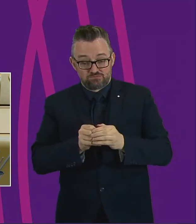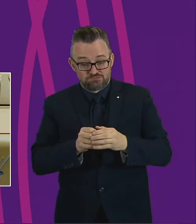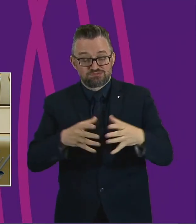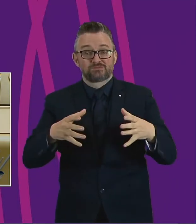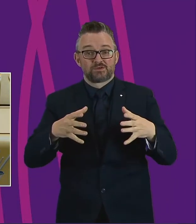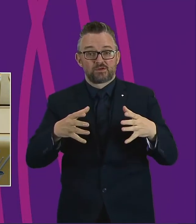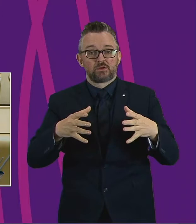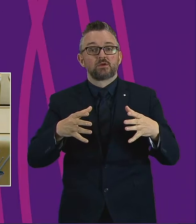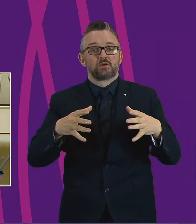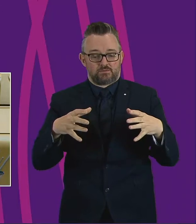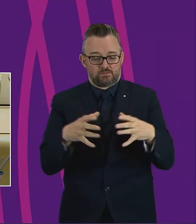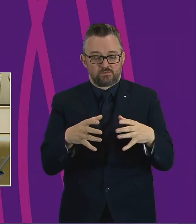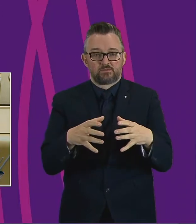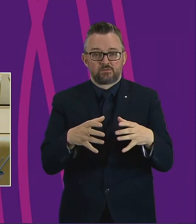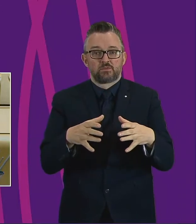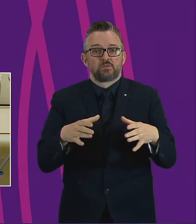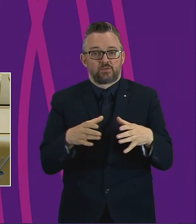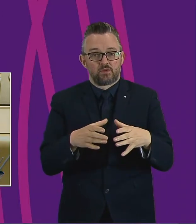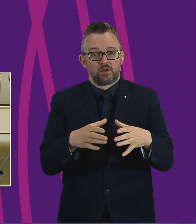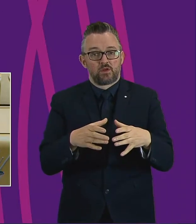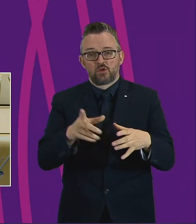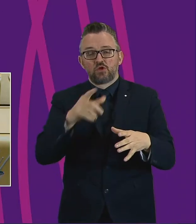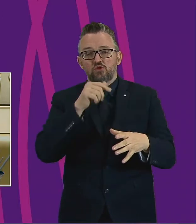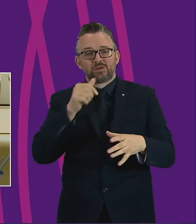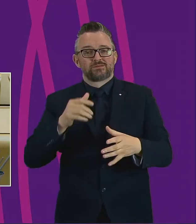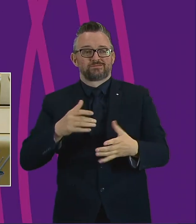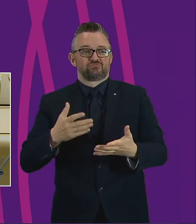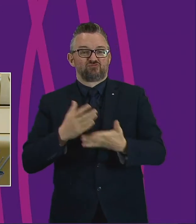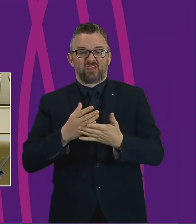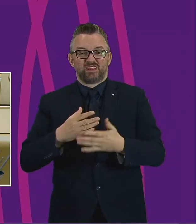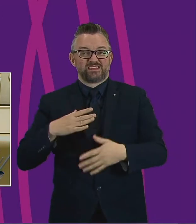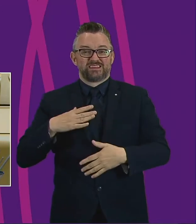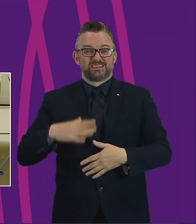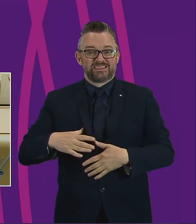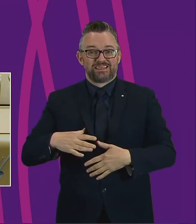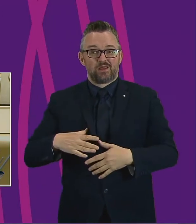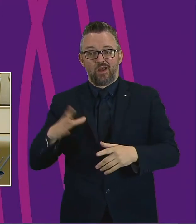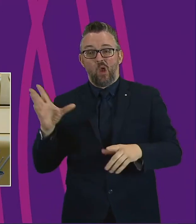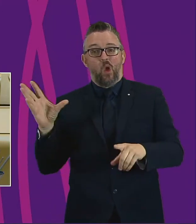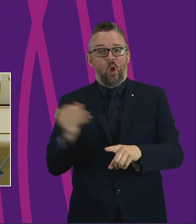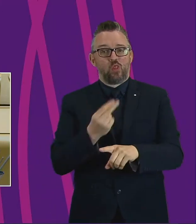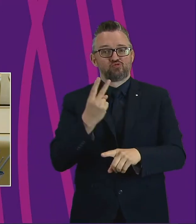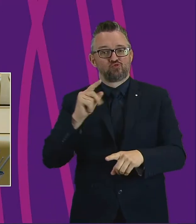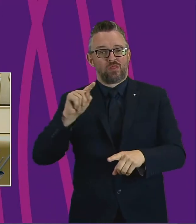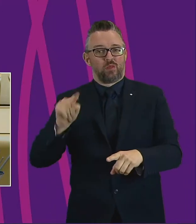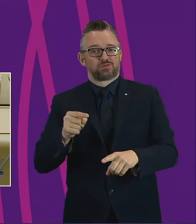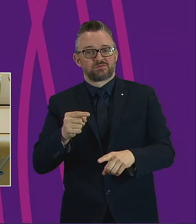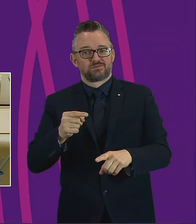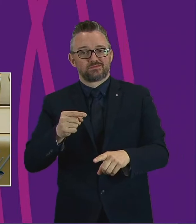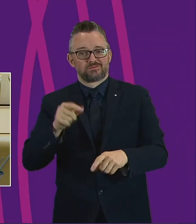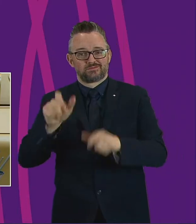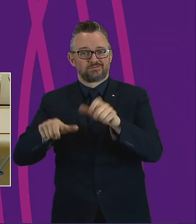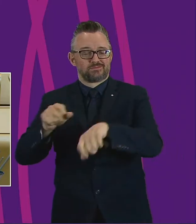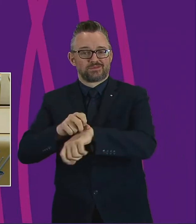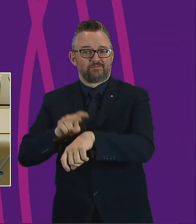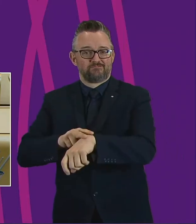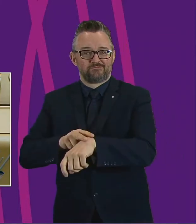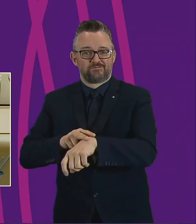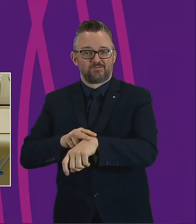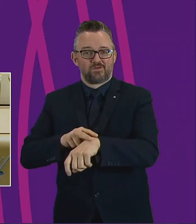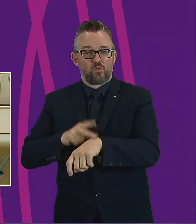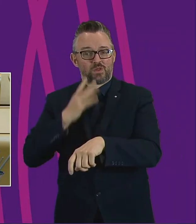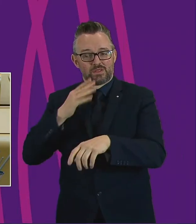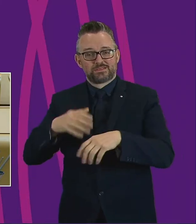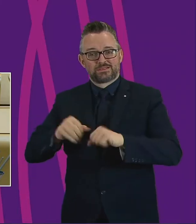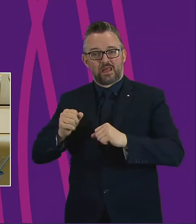is suppressed, then you would not expect to need all of those 2,000 by any means at the start